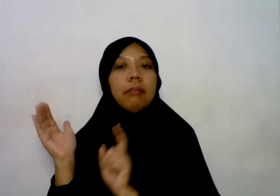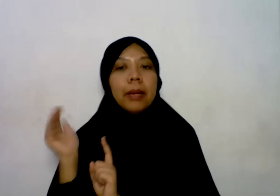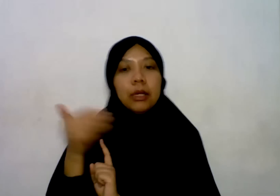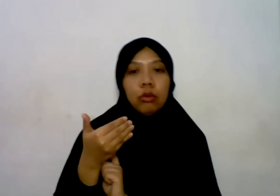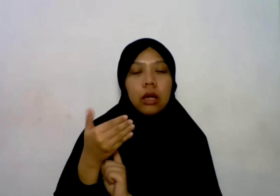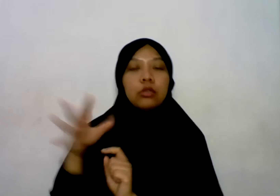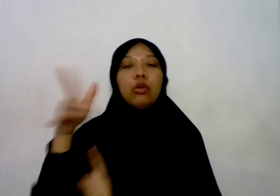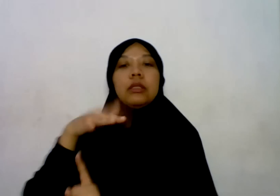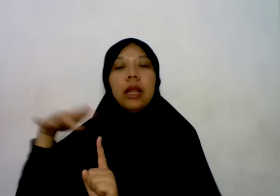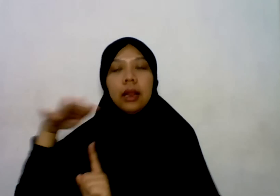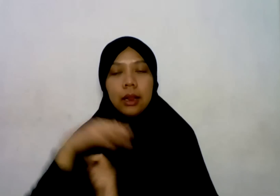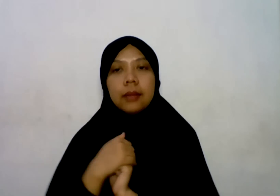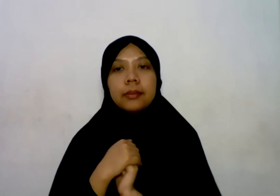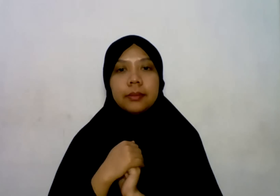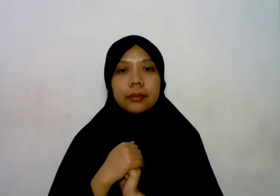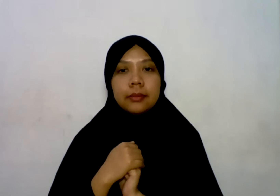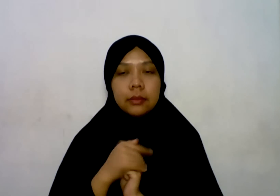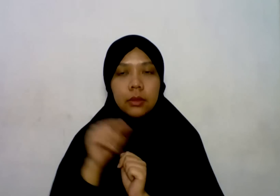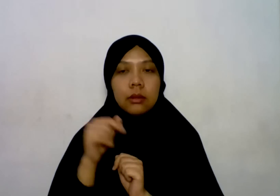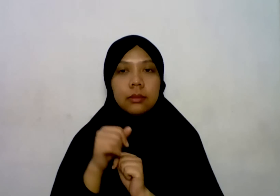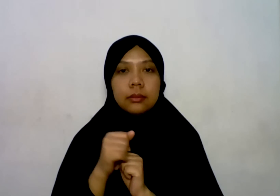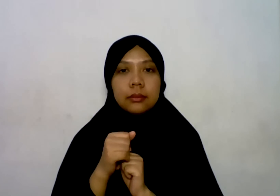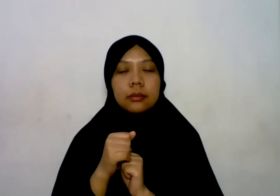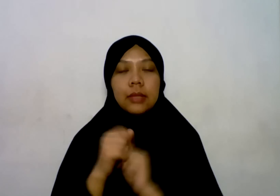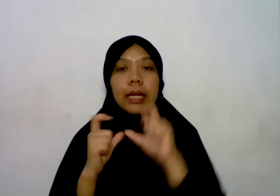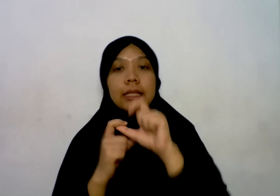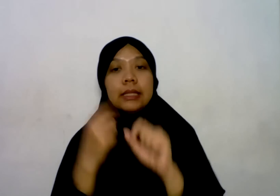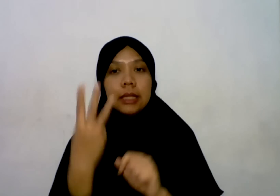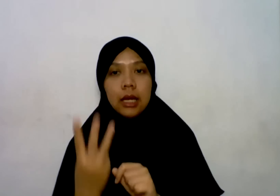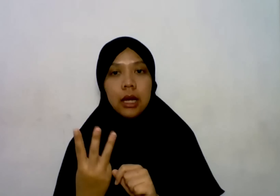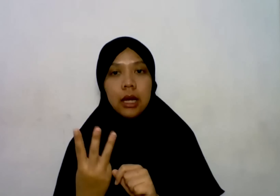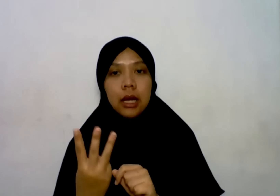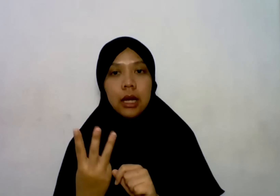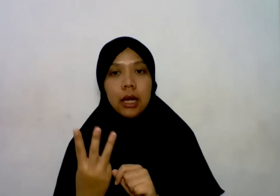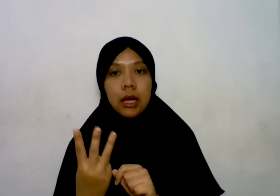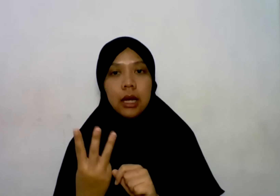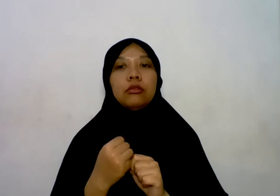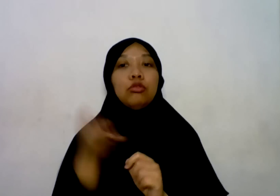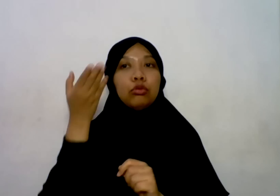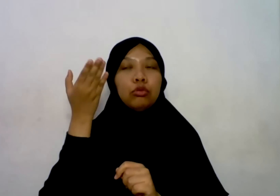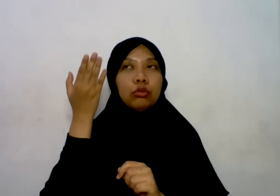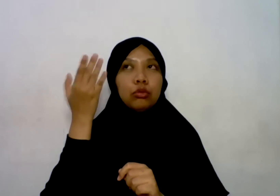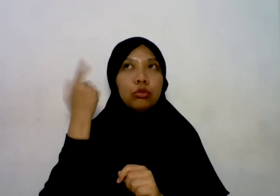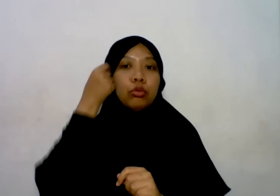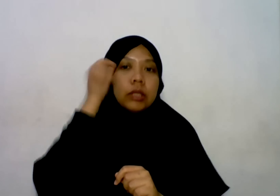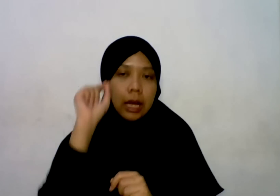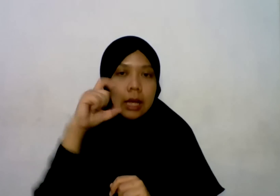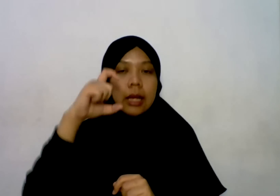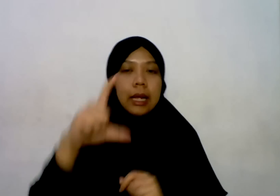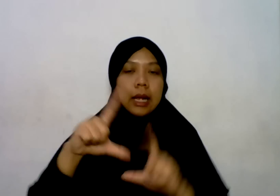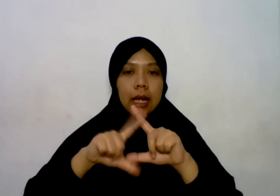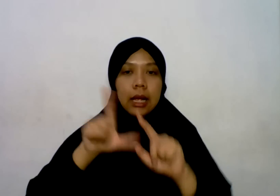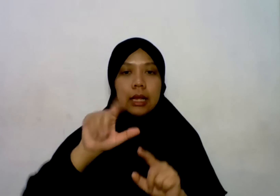a PhD in Planning and Development from Southern California.